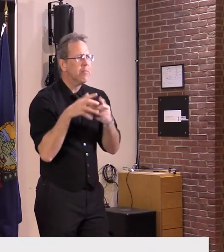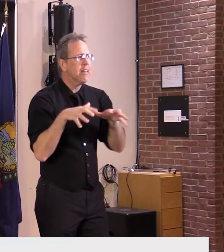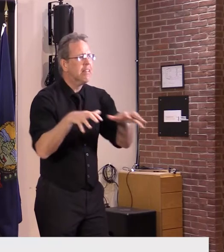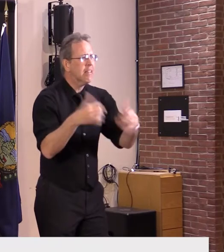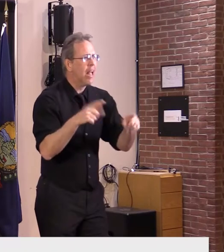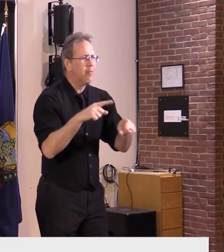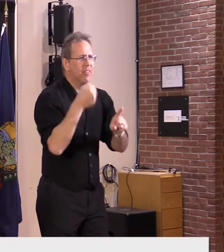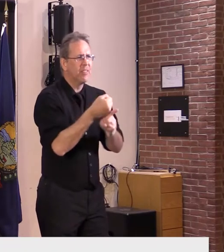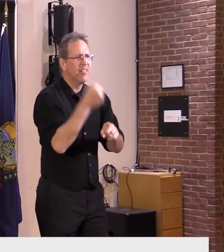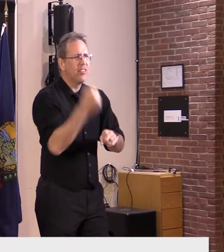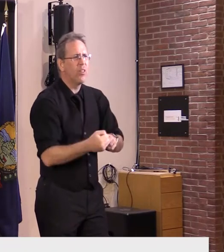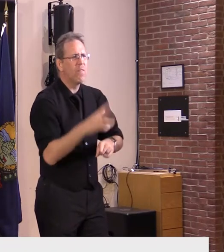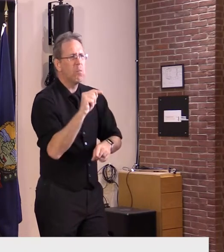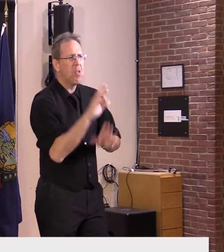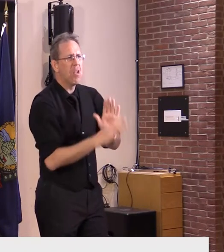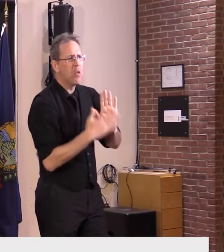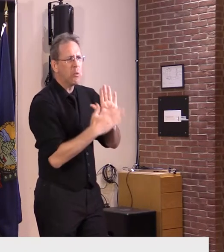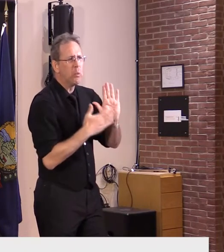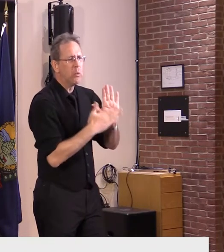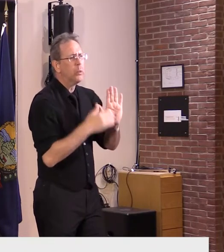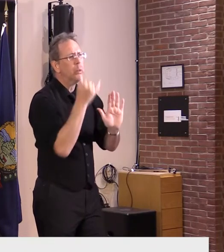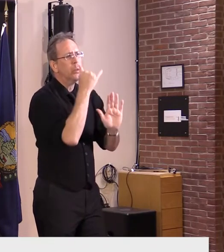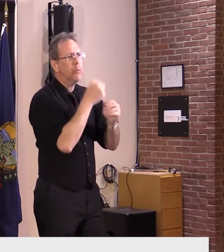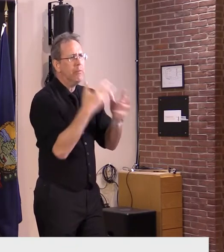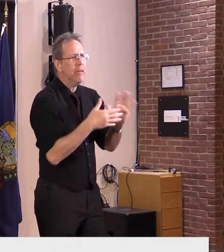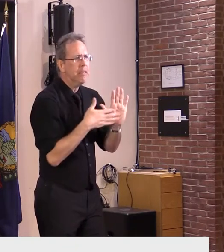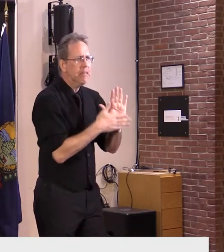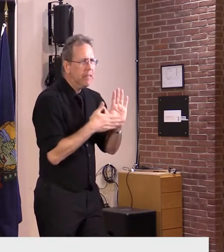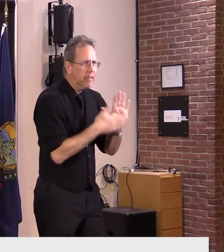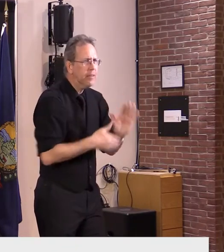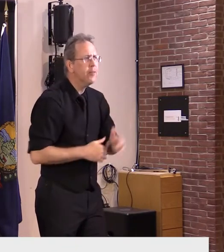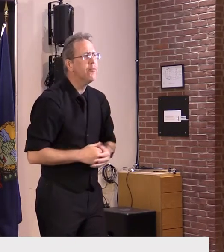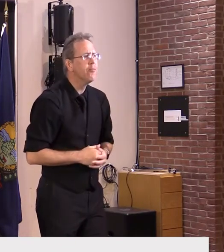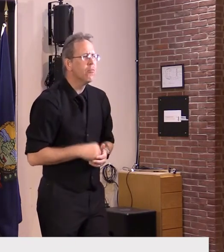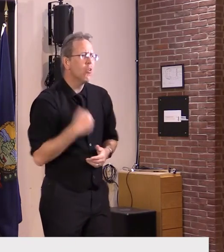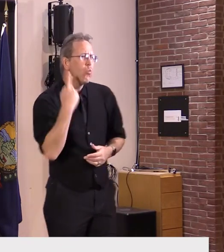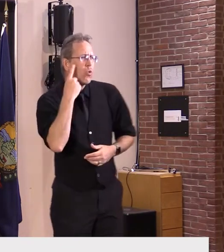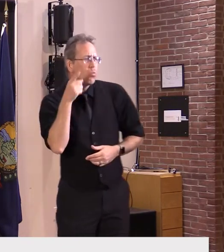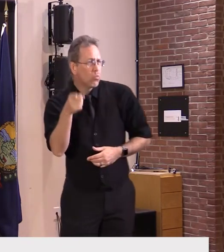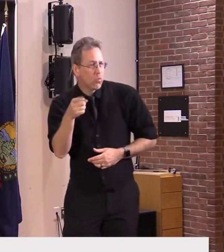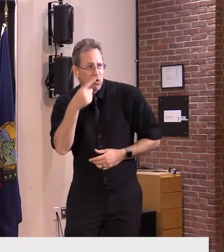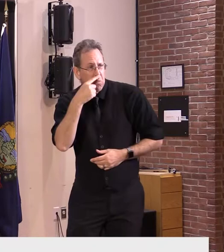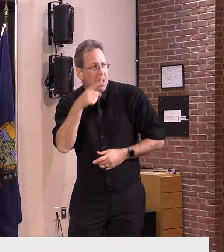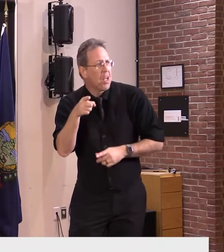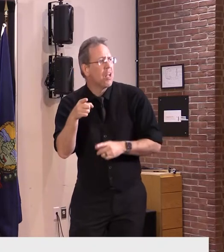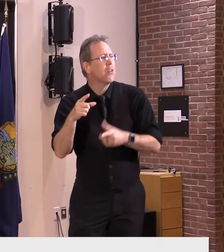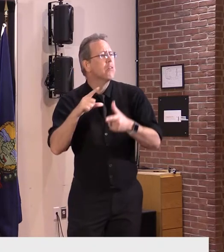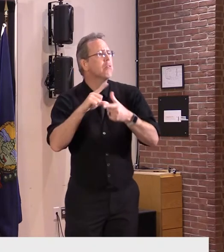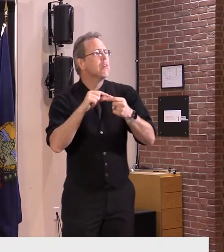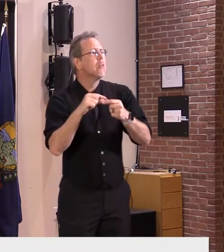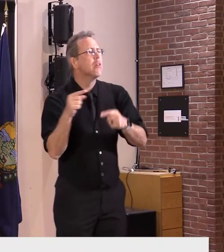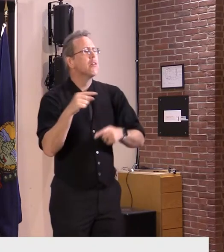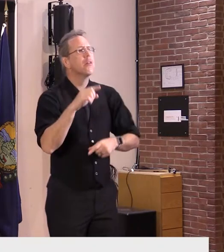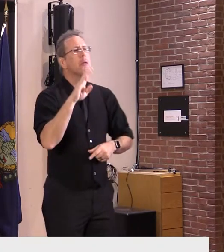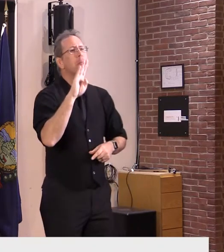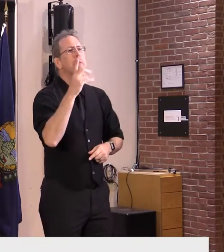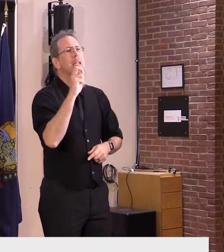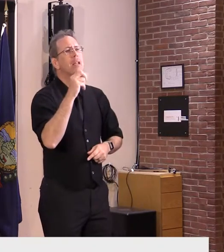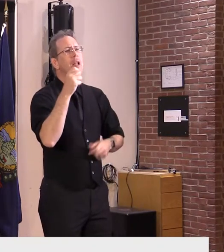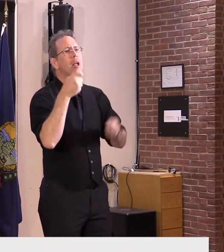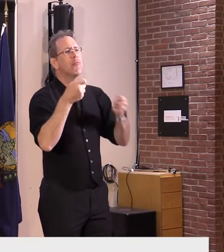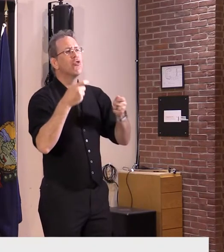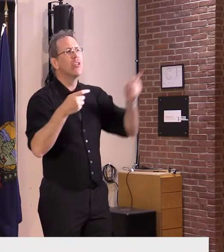you would be willing to sort of go on the record as saying that the Biden administration has not done such a great